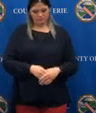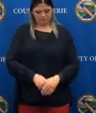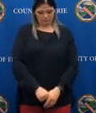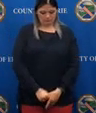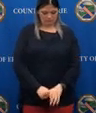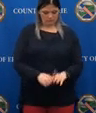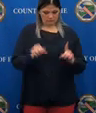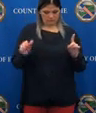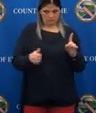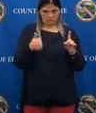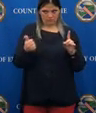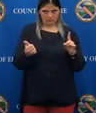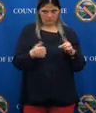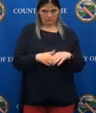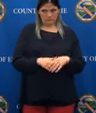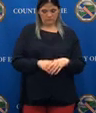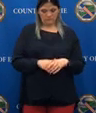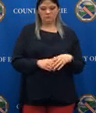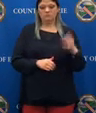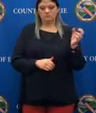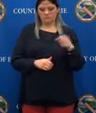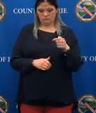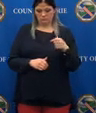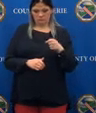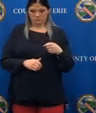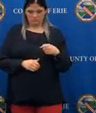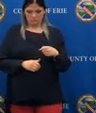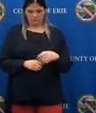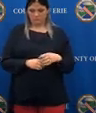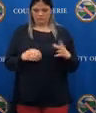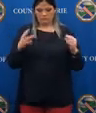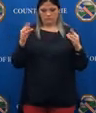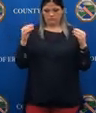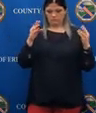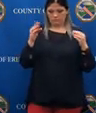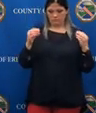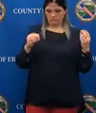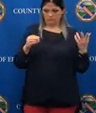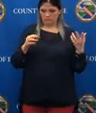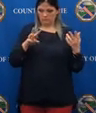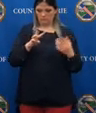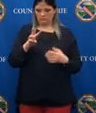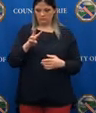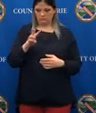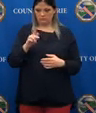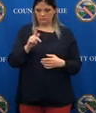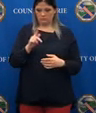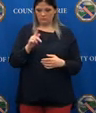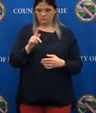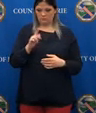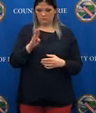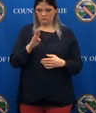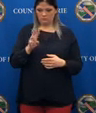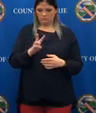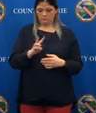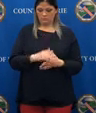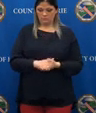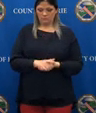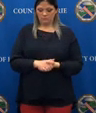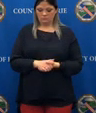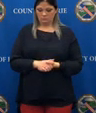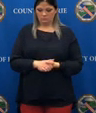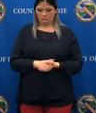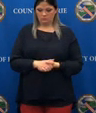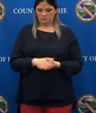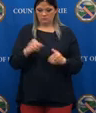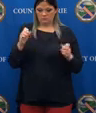There was one other question? Yeah, this is Yeah, Erin. Ashley Rowe here from Channel 7 WKBW. Sorry, there might be somebody else asking a question. Is it okay